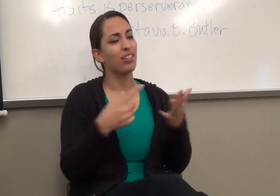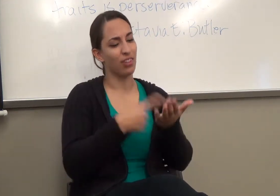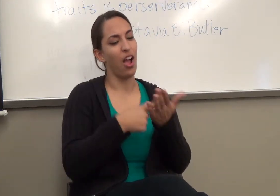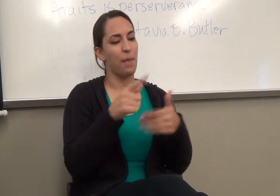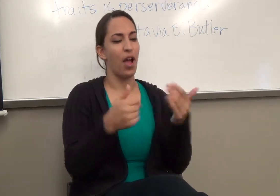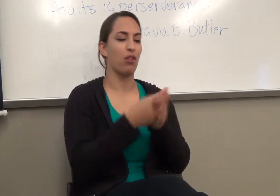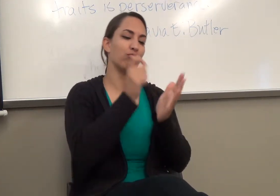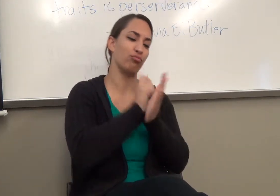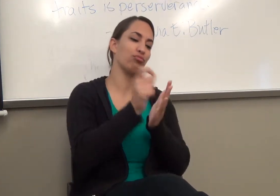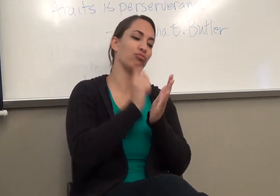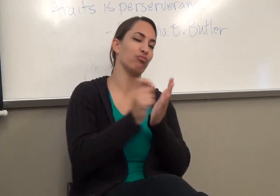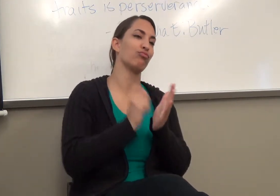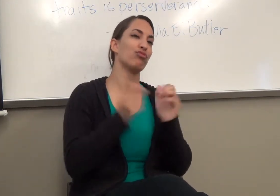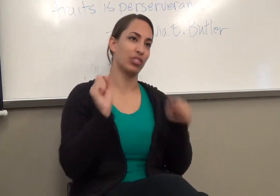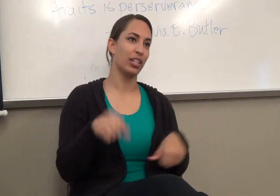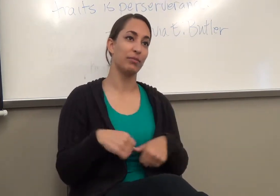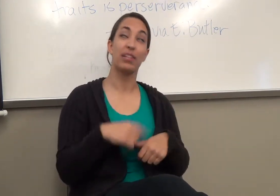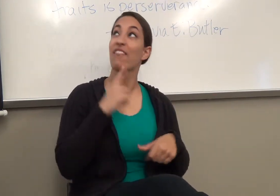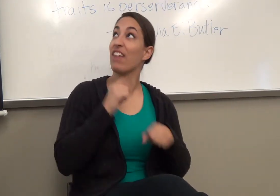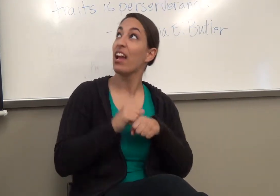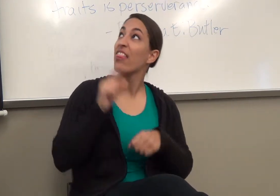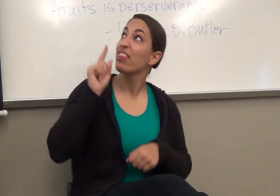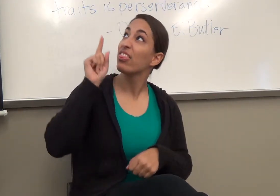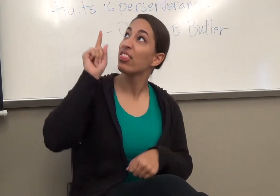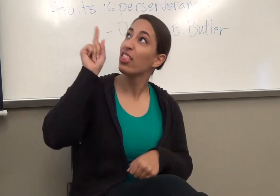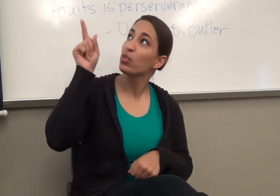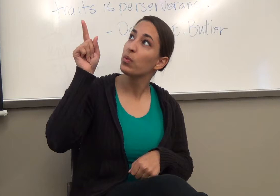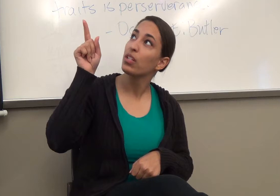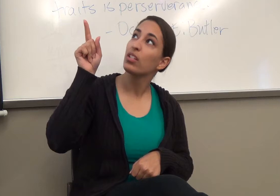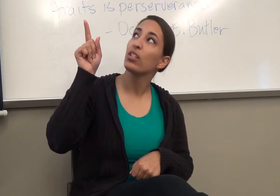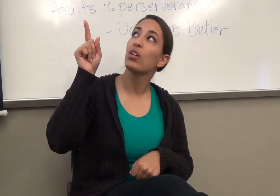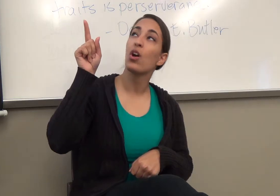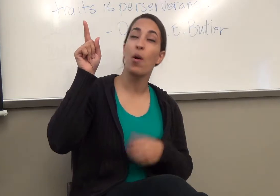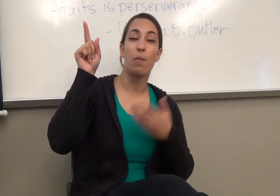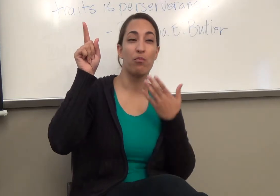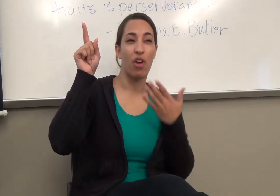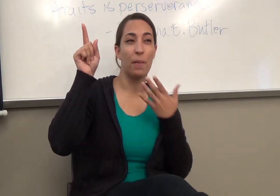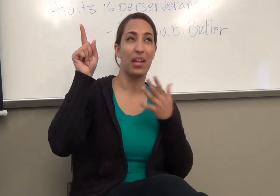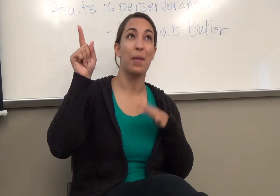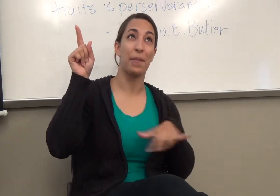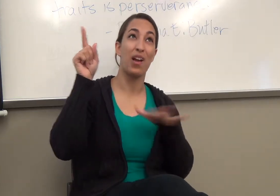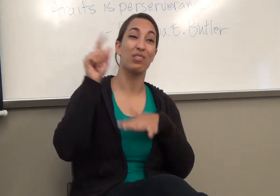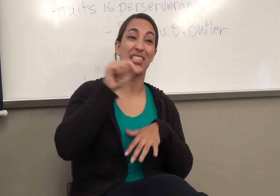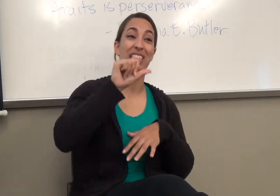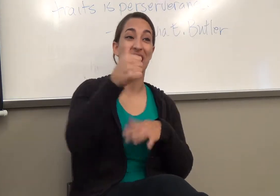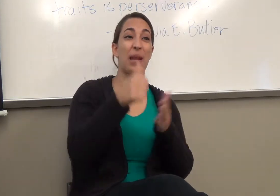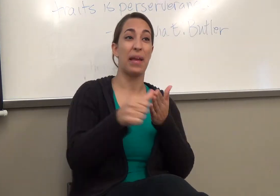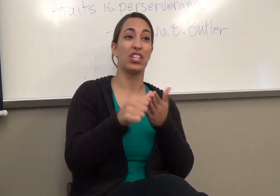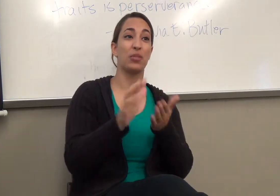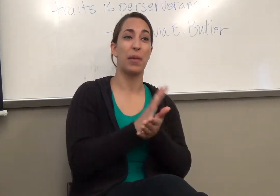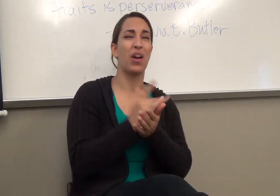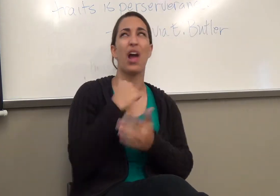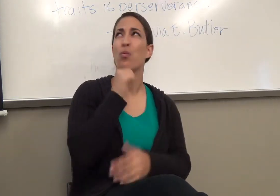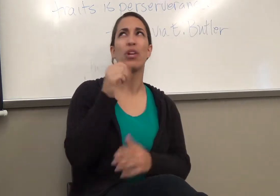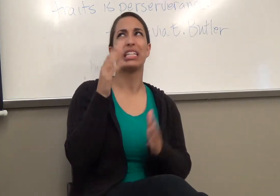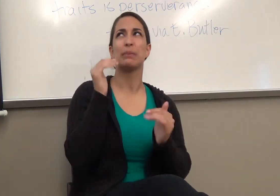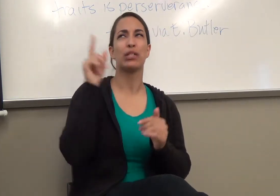In fact, this one would probably end up being more like a 10-page paper. I wouldn't expect you to have this one in this